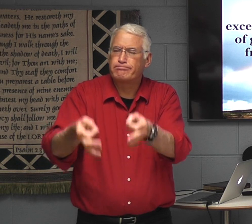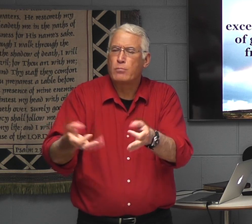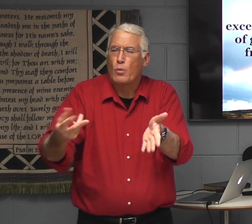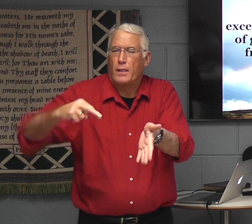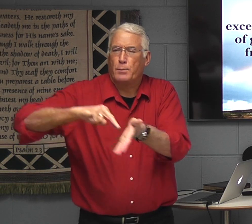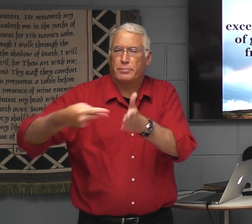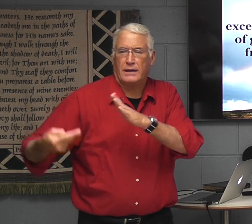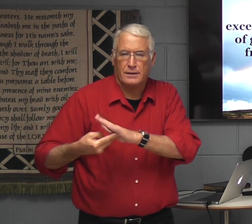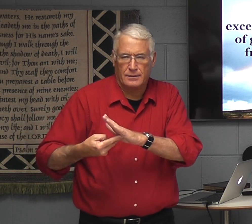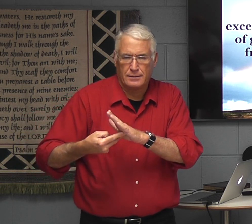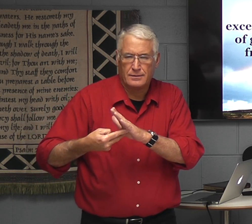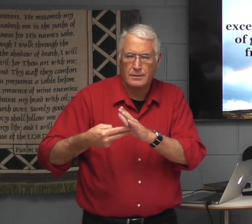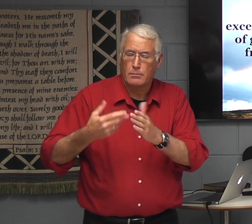what the commandment said.